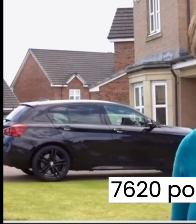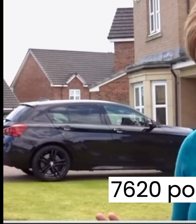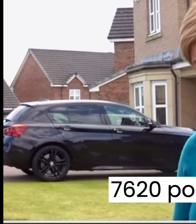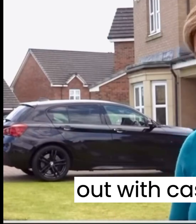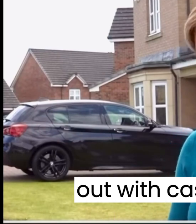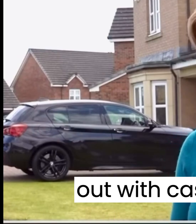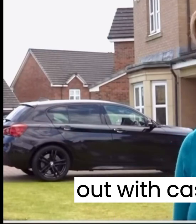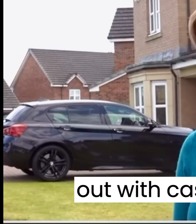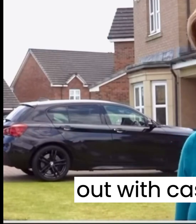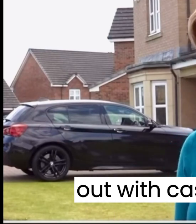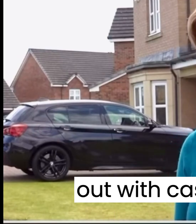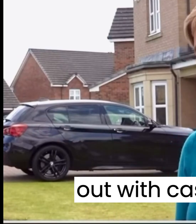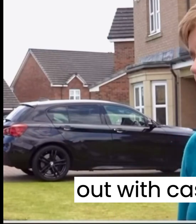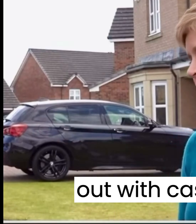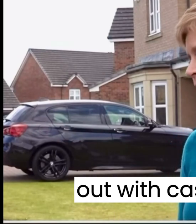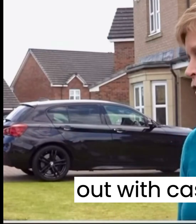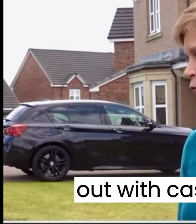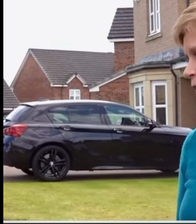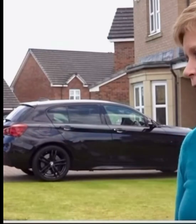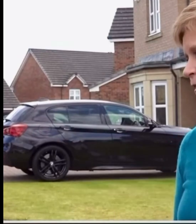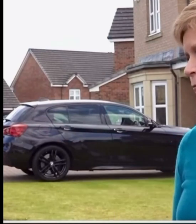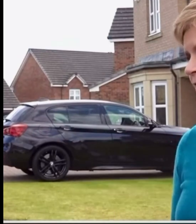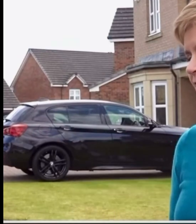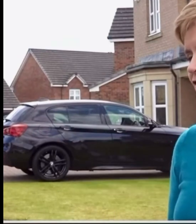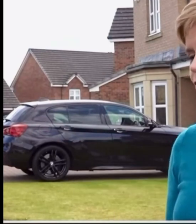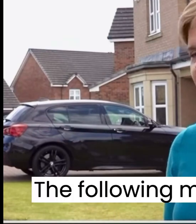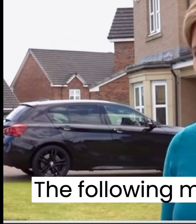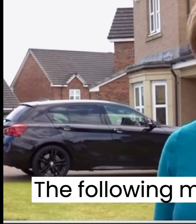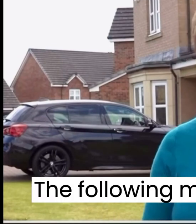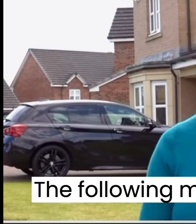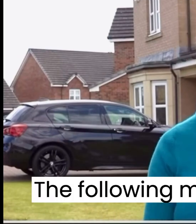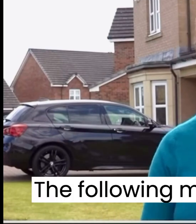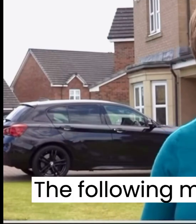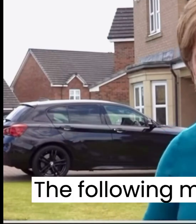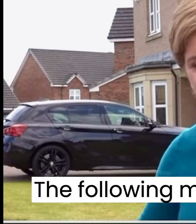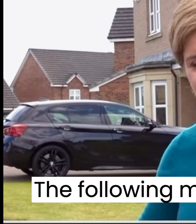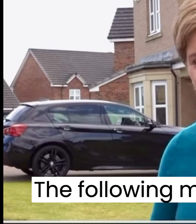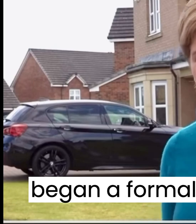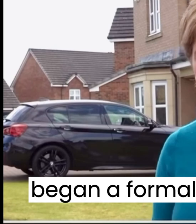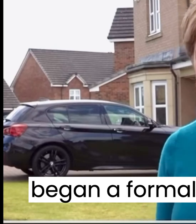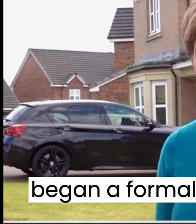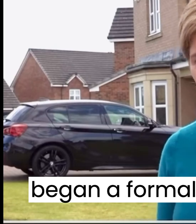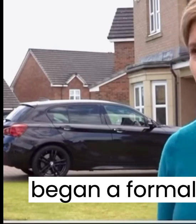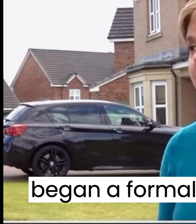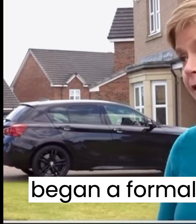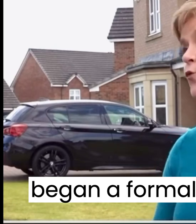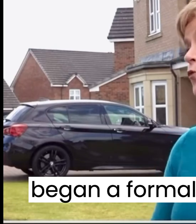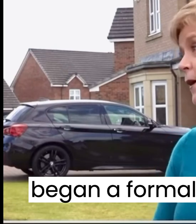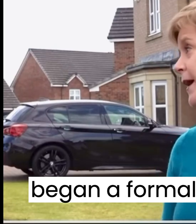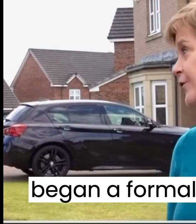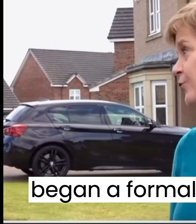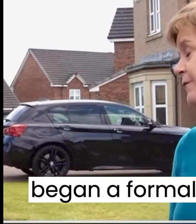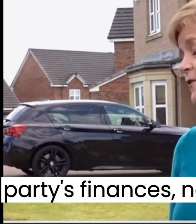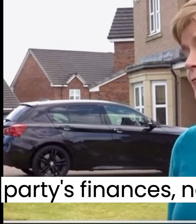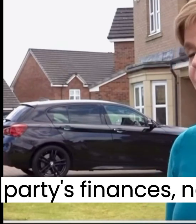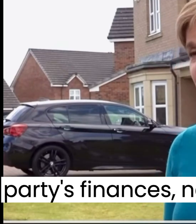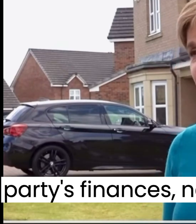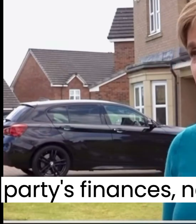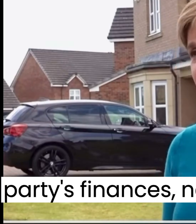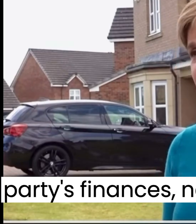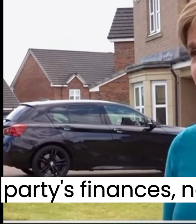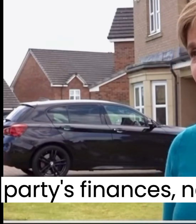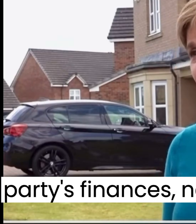£107,620 to help it out with cash flow problems. The following month, Police Scotland began a formal investigation into the